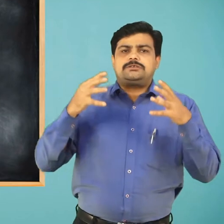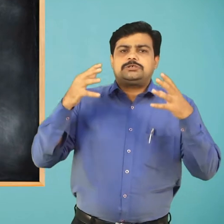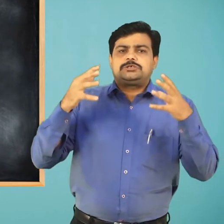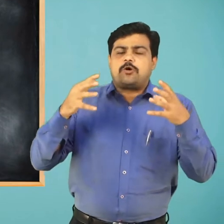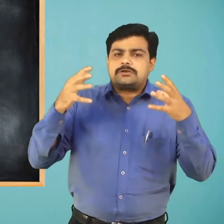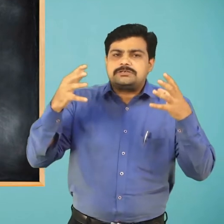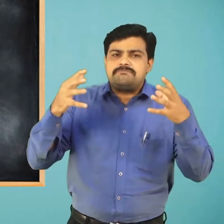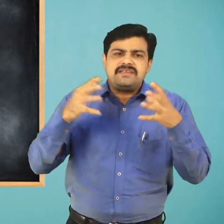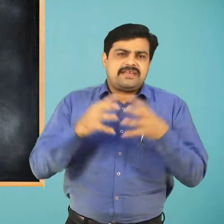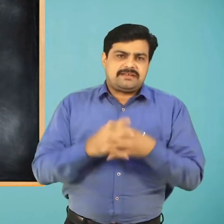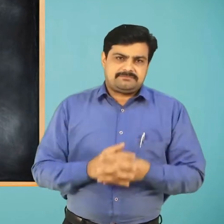conduct shocked me.